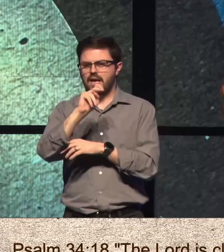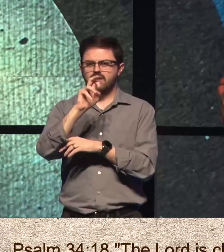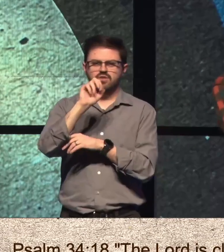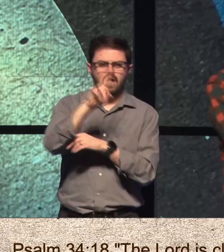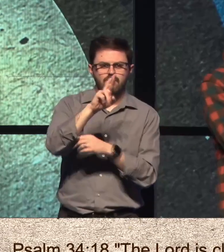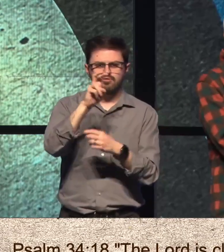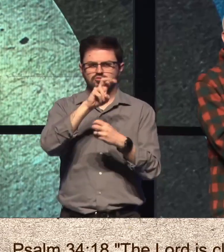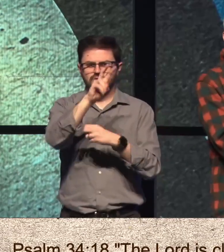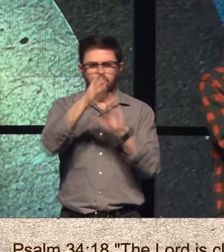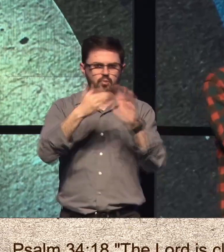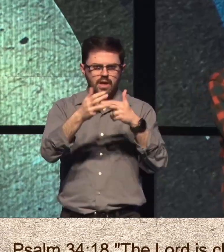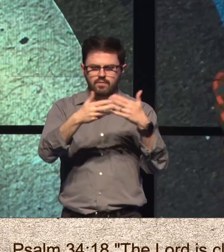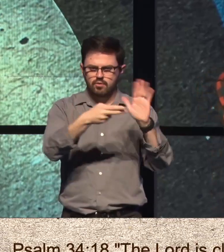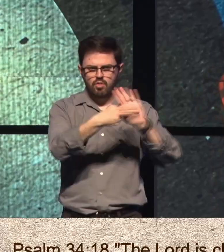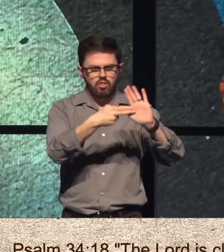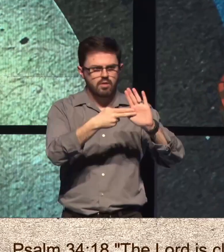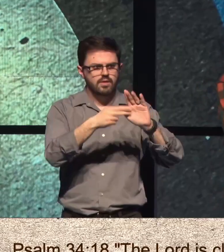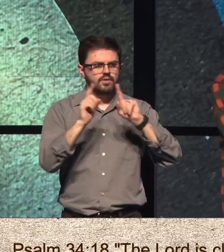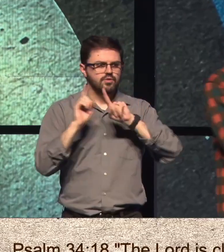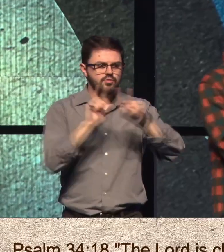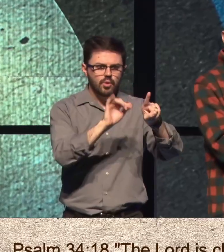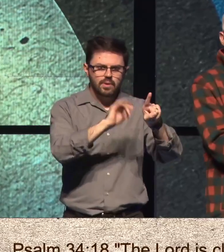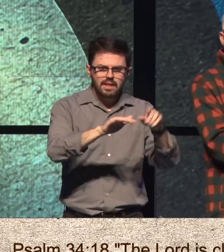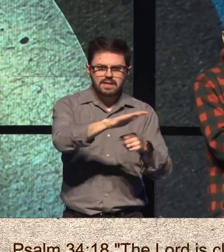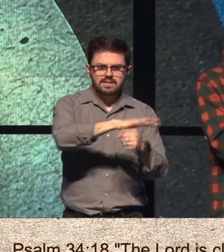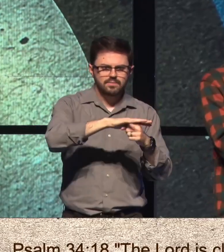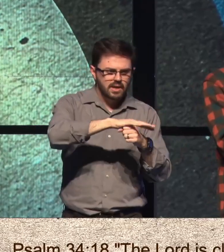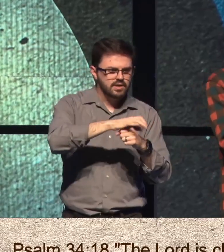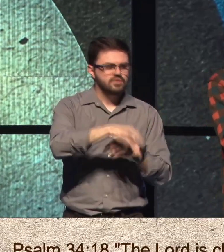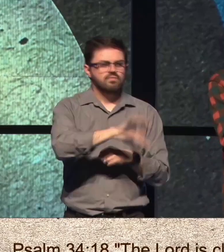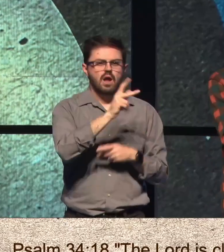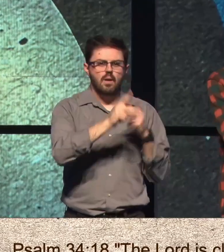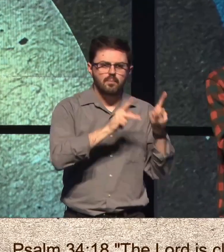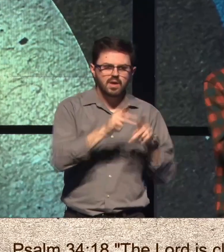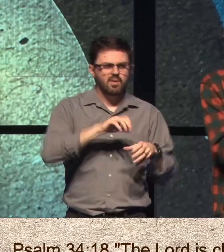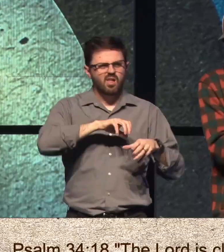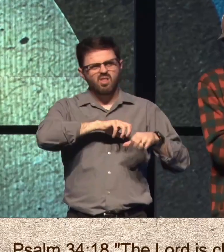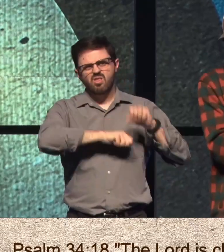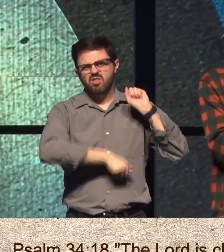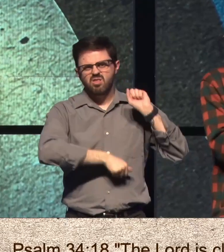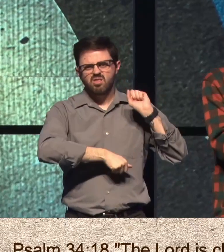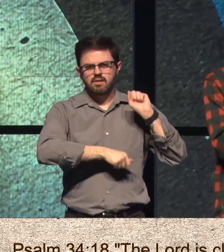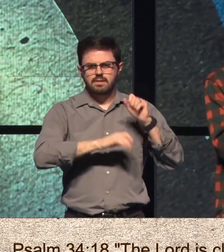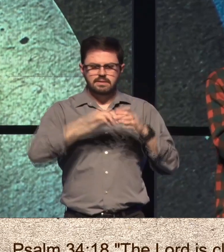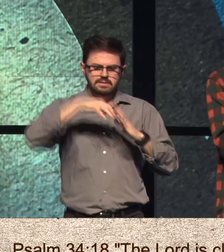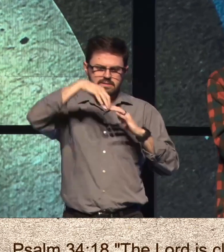a space where there is brokenheartedness and it's cultural,